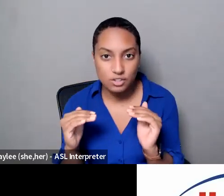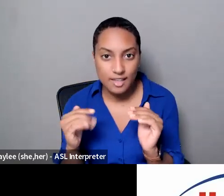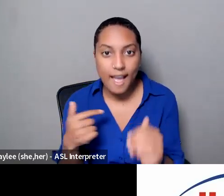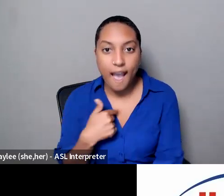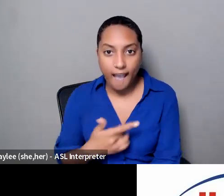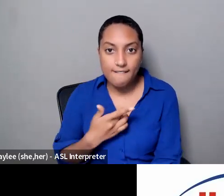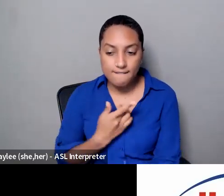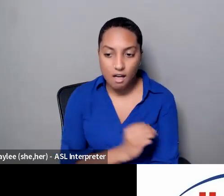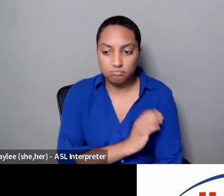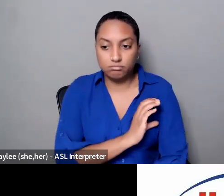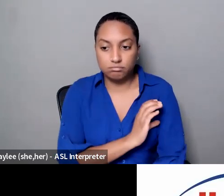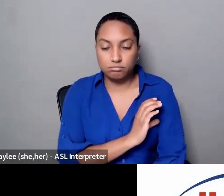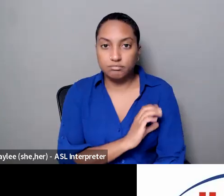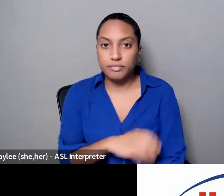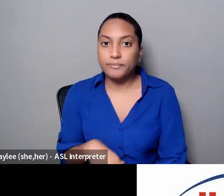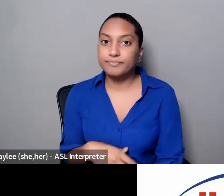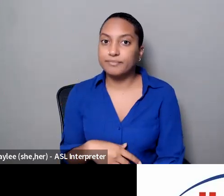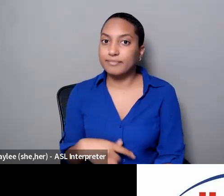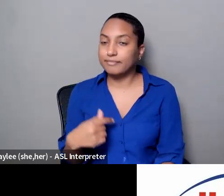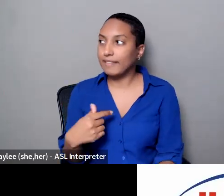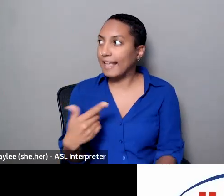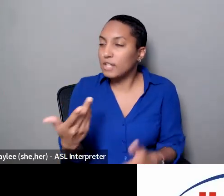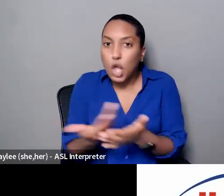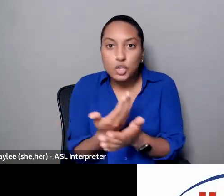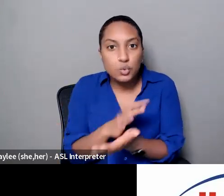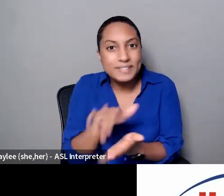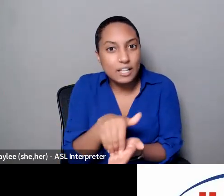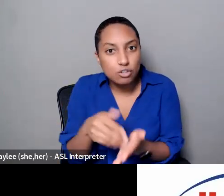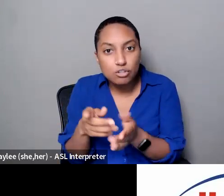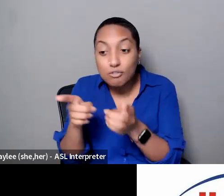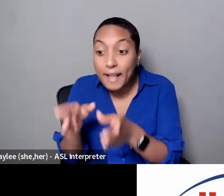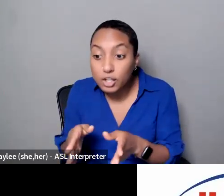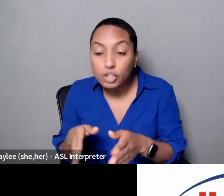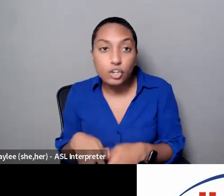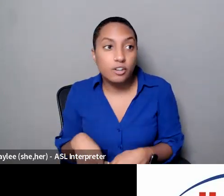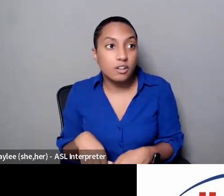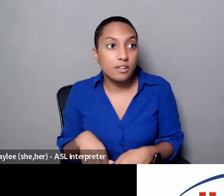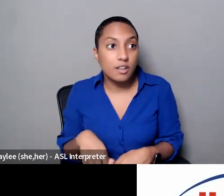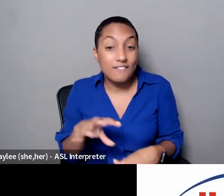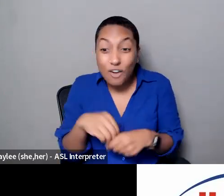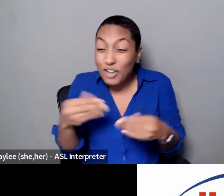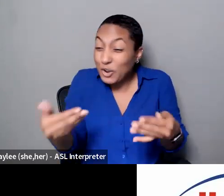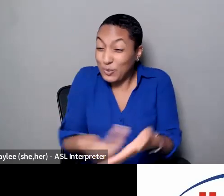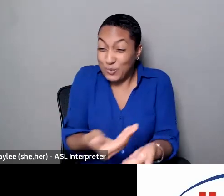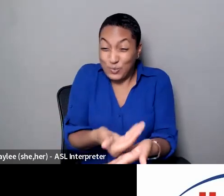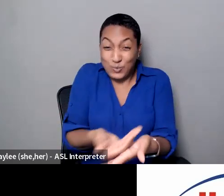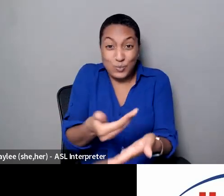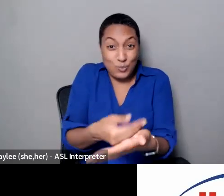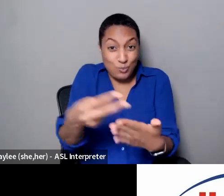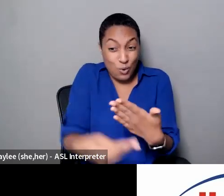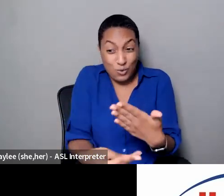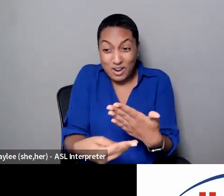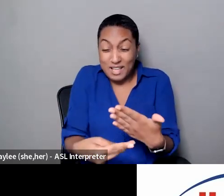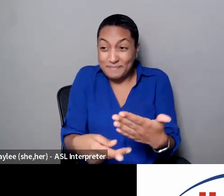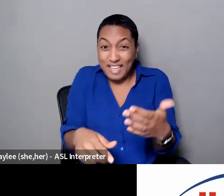center director in a totally new program that hadn't yet figured out what it was supposed to be